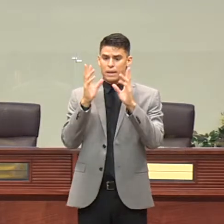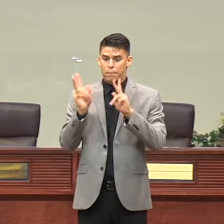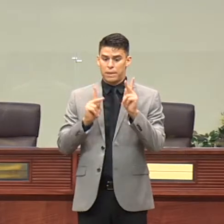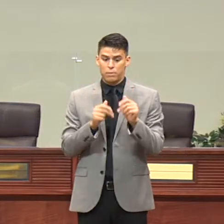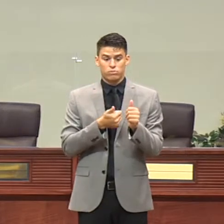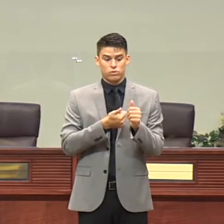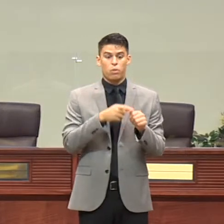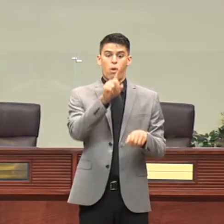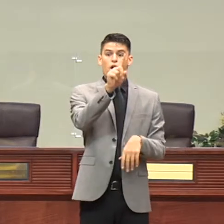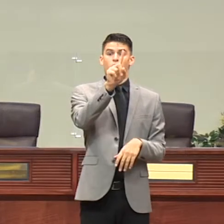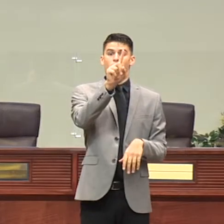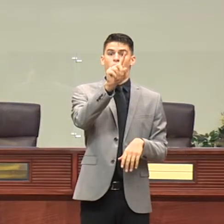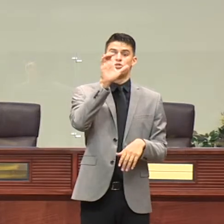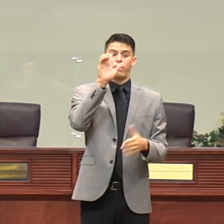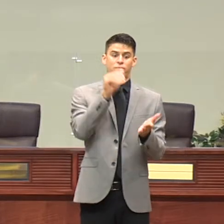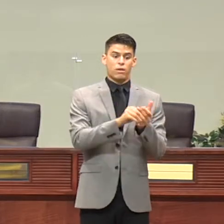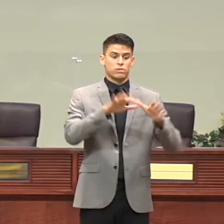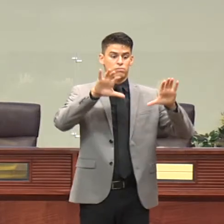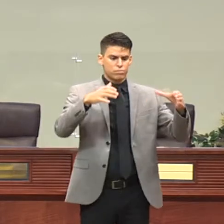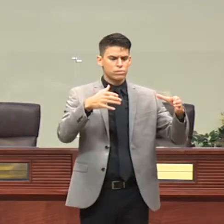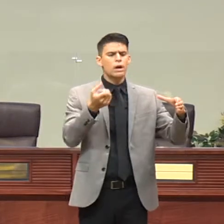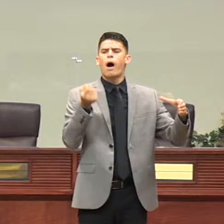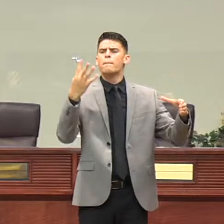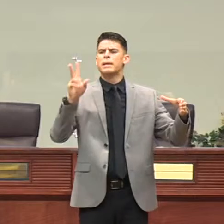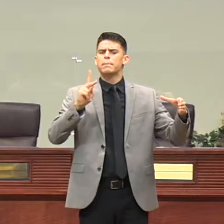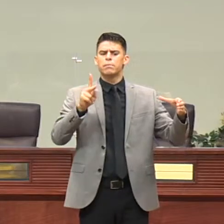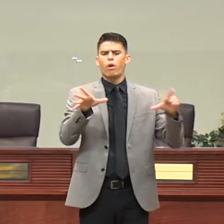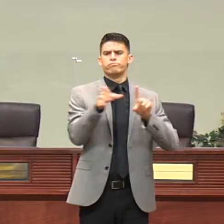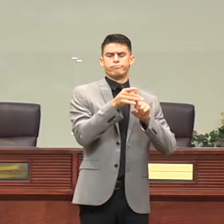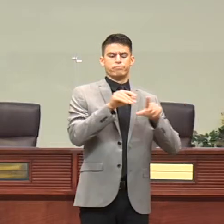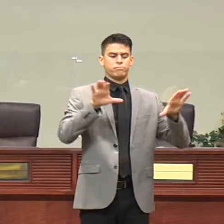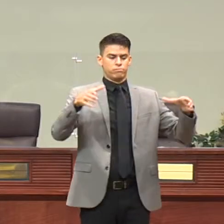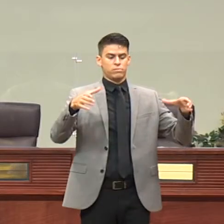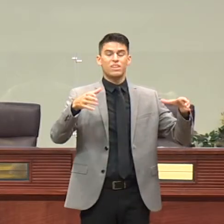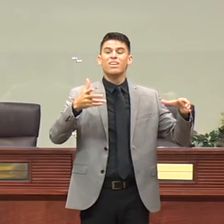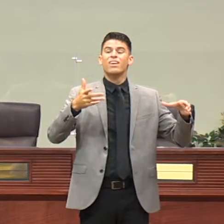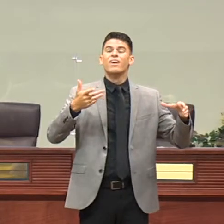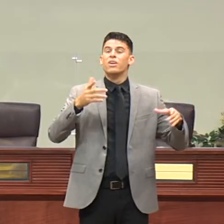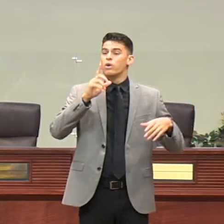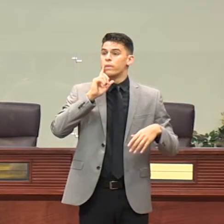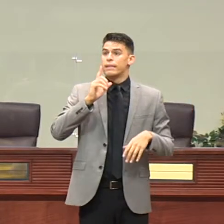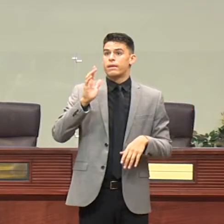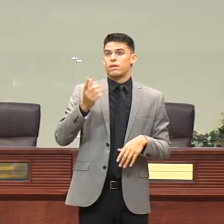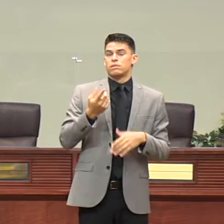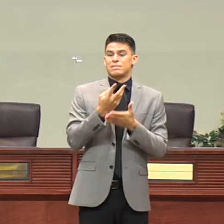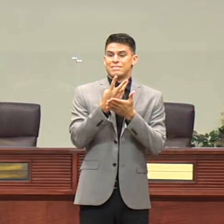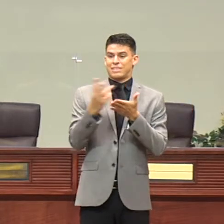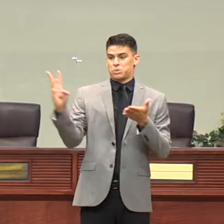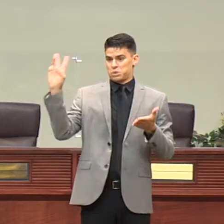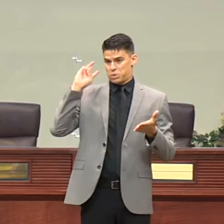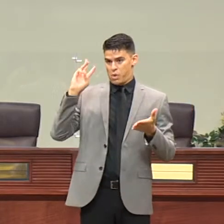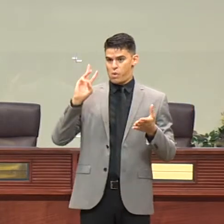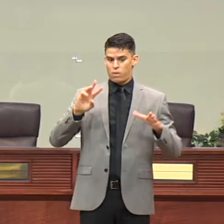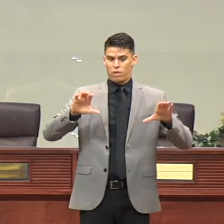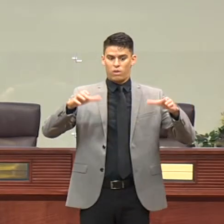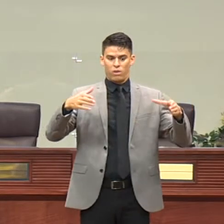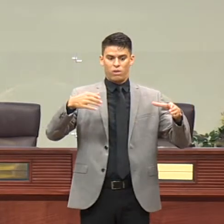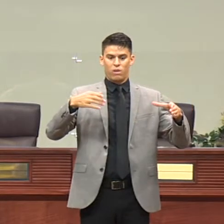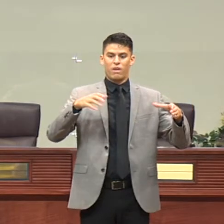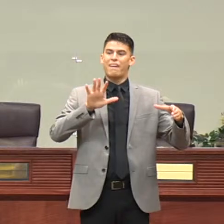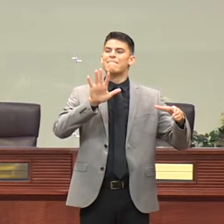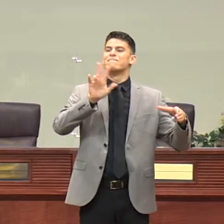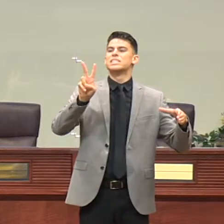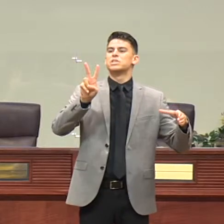are positive. Our lowest point was on week 24, 6 weeks ago, and that was at